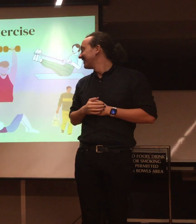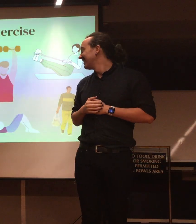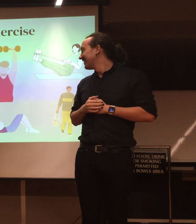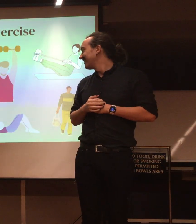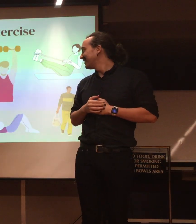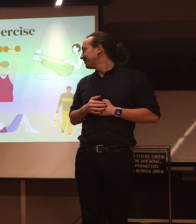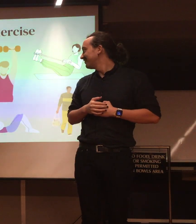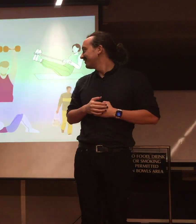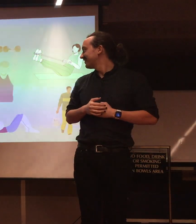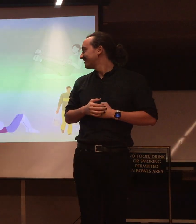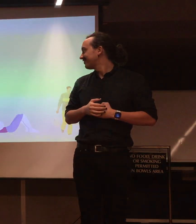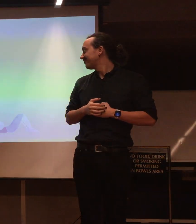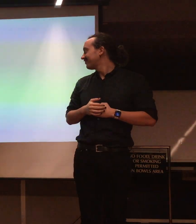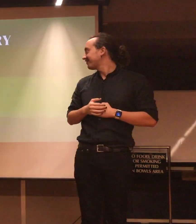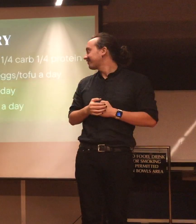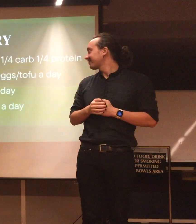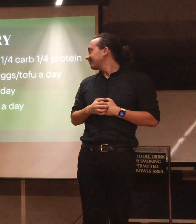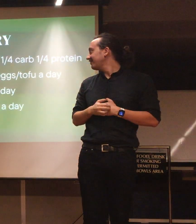Alright. Yeah.